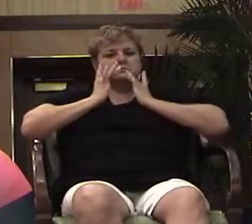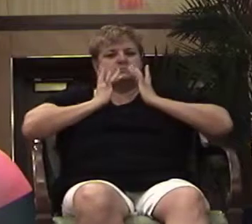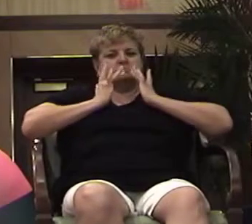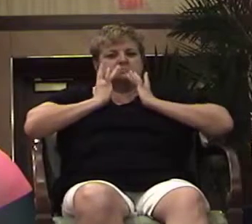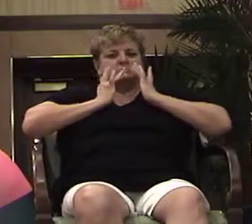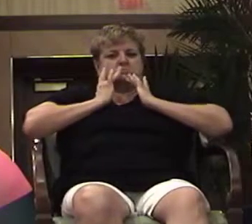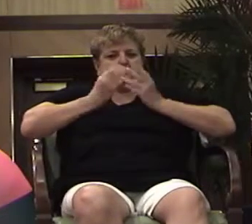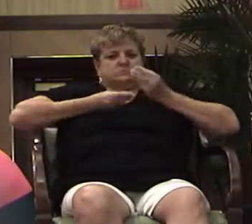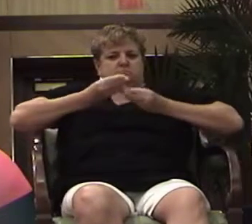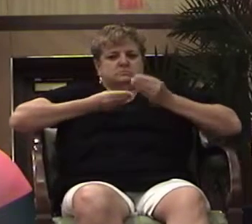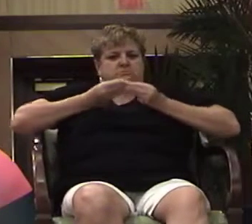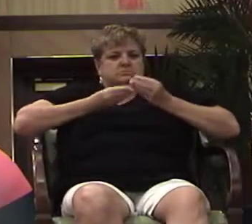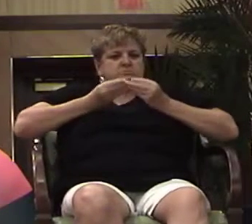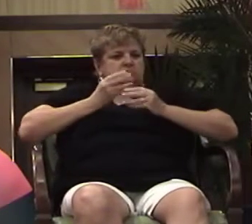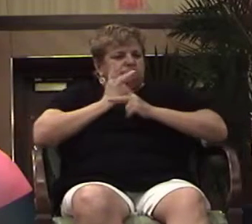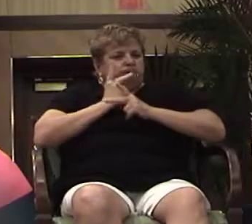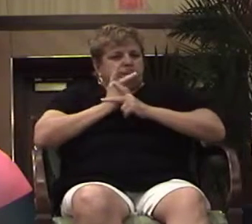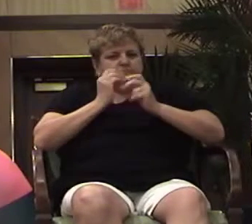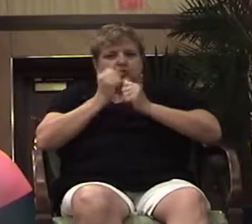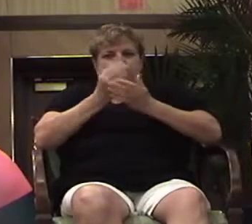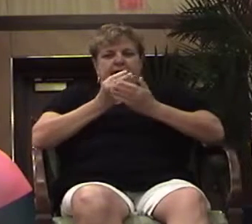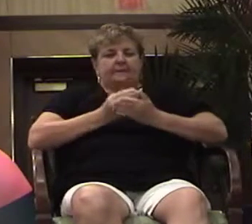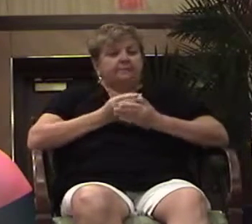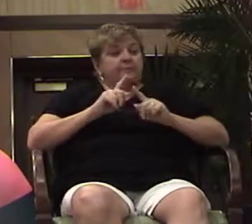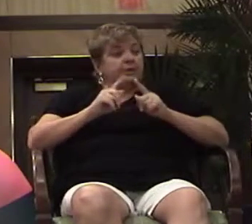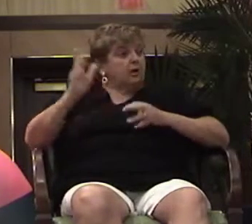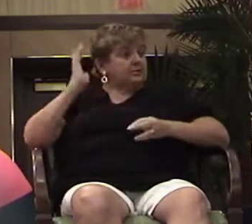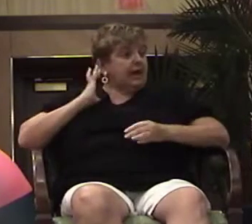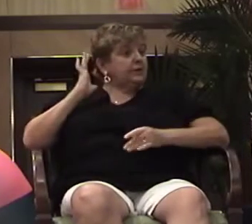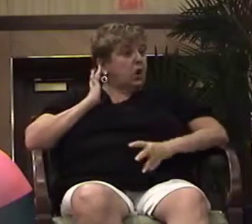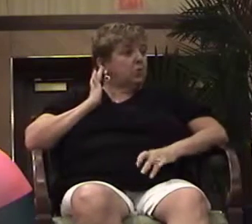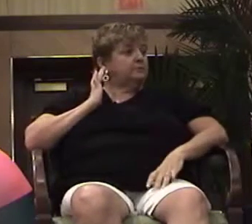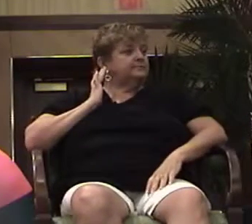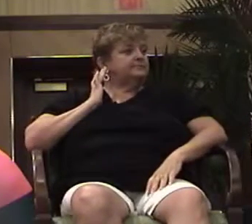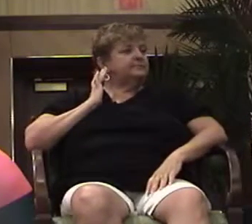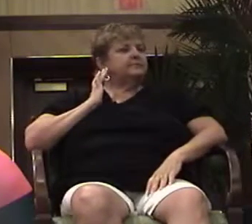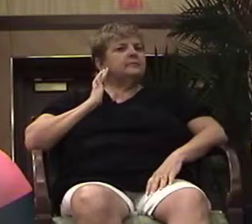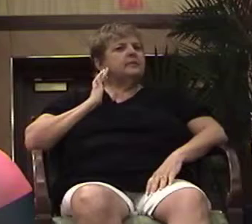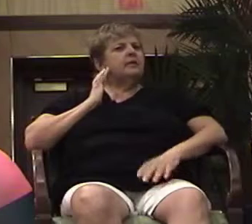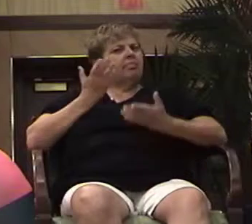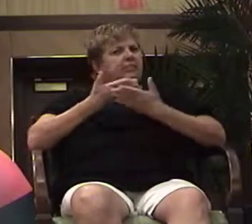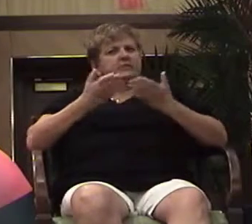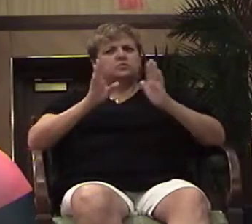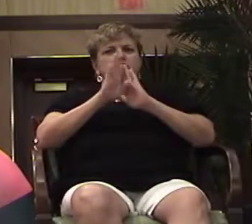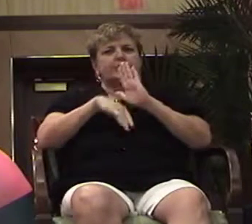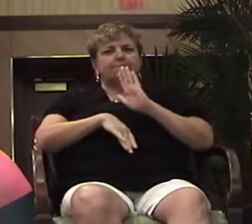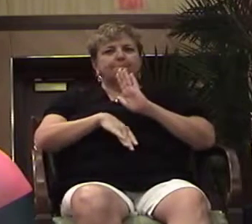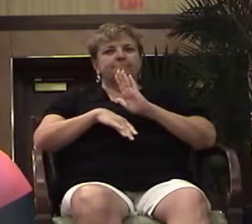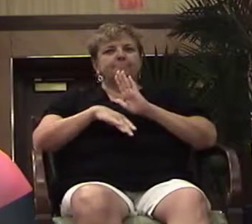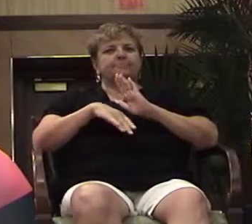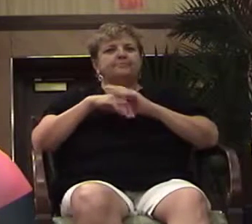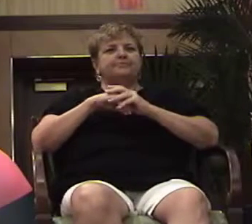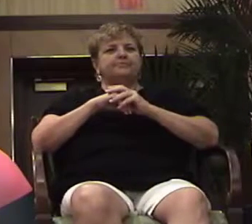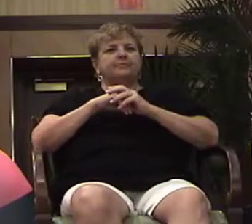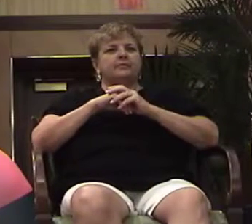impossible. But in those days, things were very cheap. But of course, you didn't make much